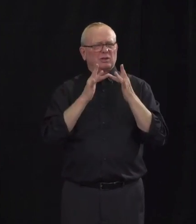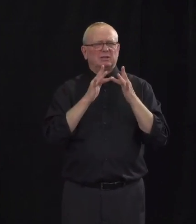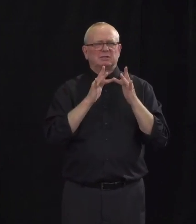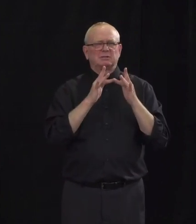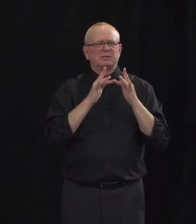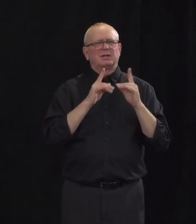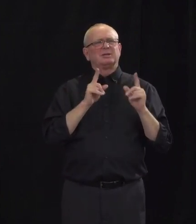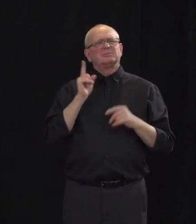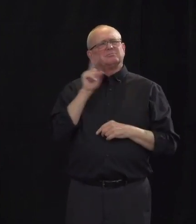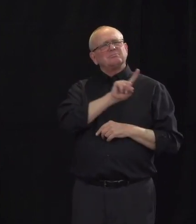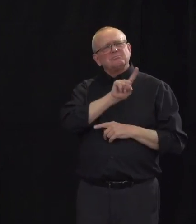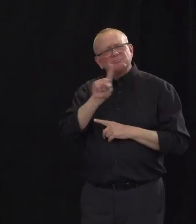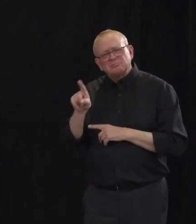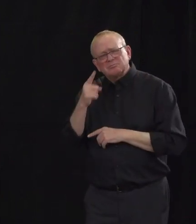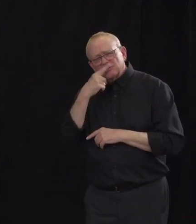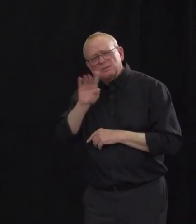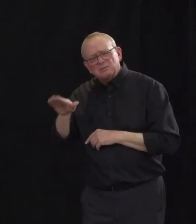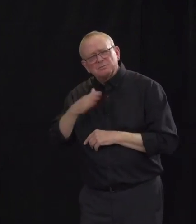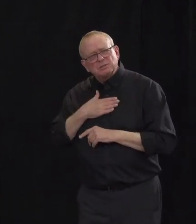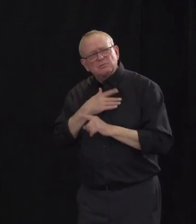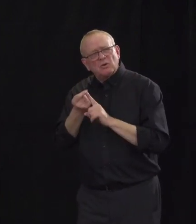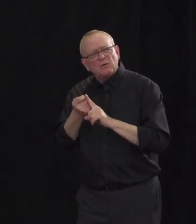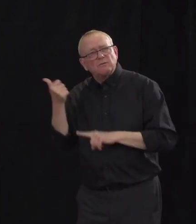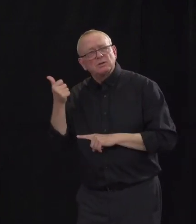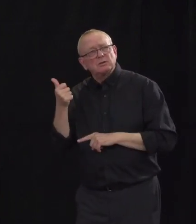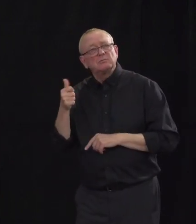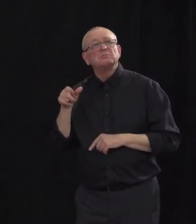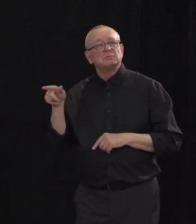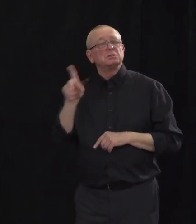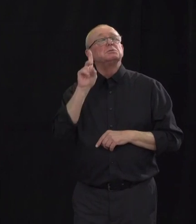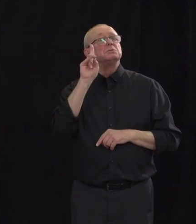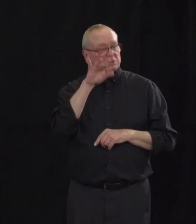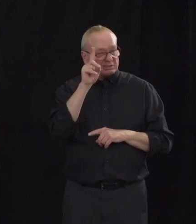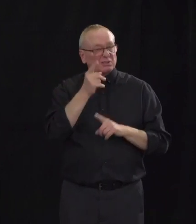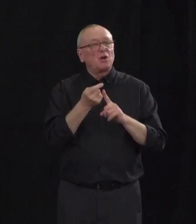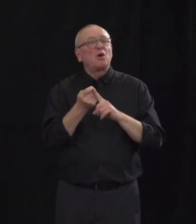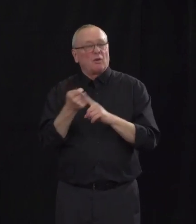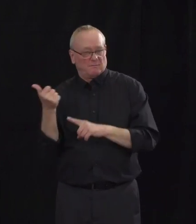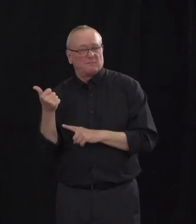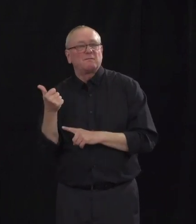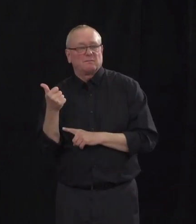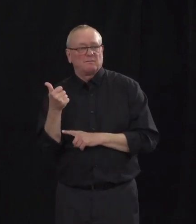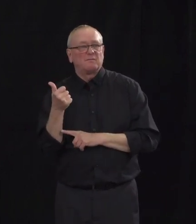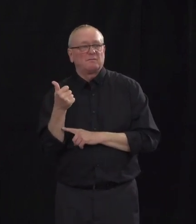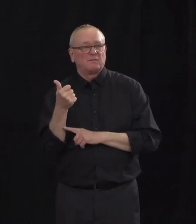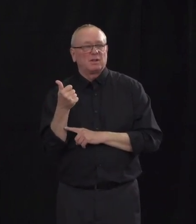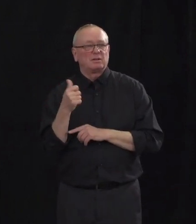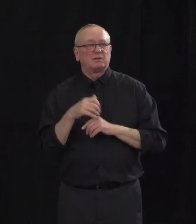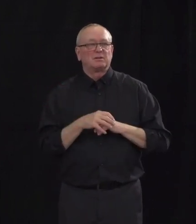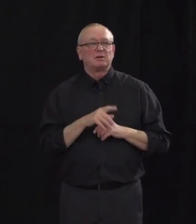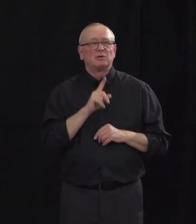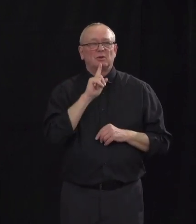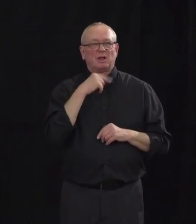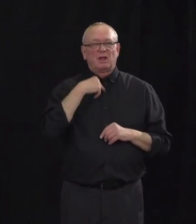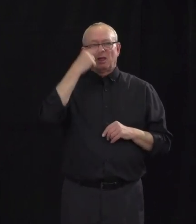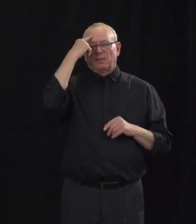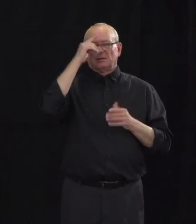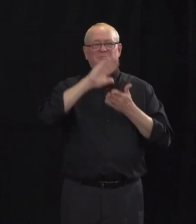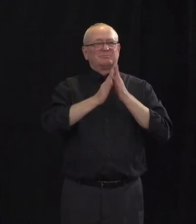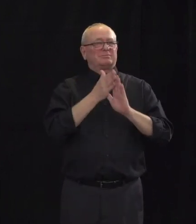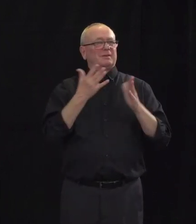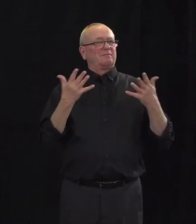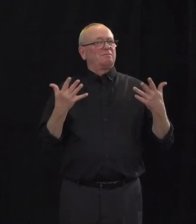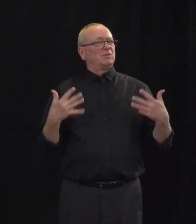took offense at having been approached about this, he's sorry for that. As far as I'm concerned, that's the end of the matter. He's meeting all day